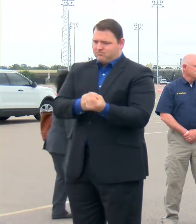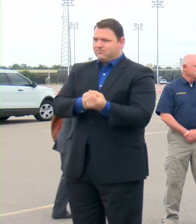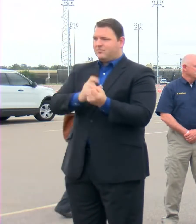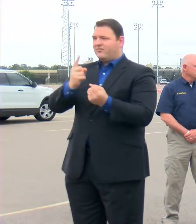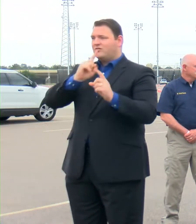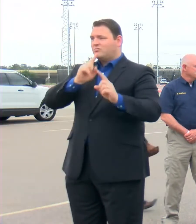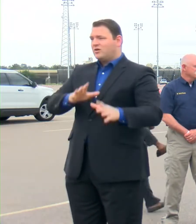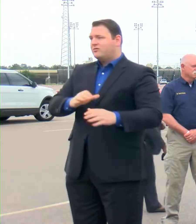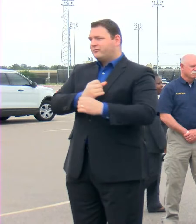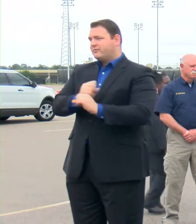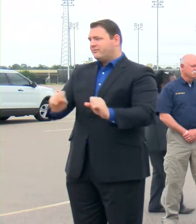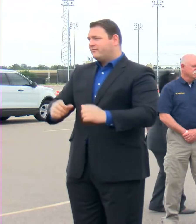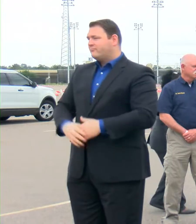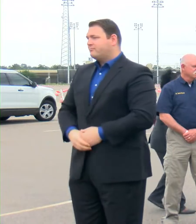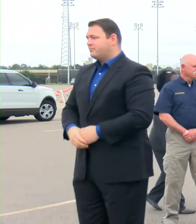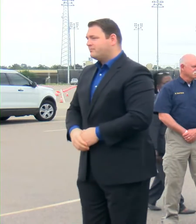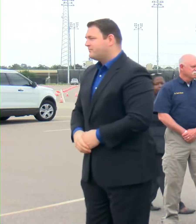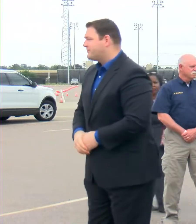safe. Thank you.